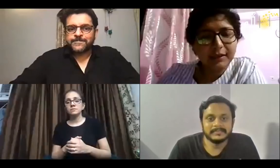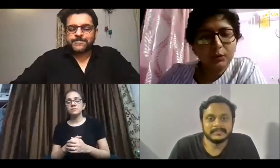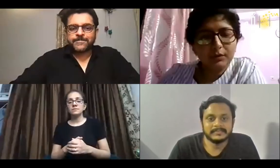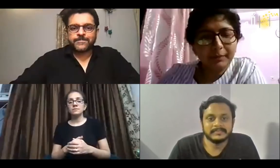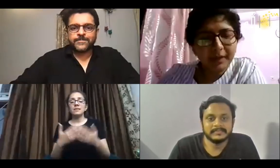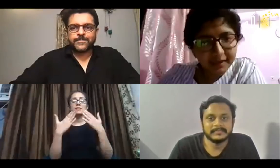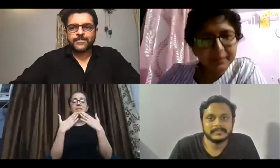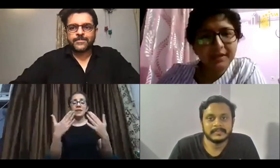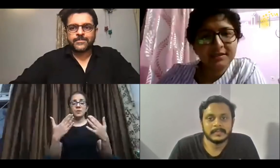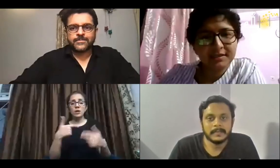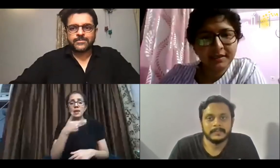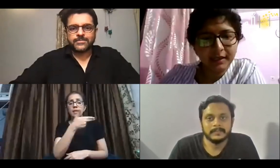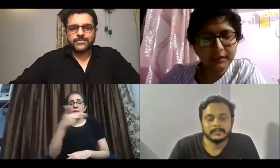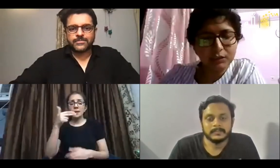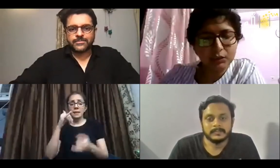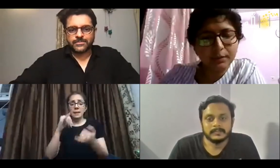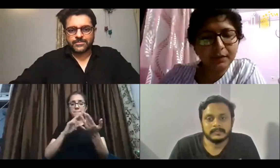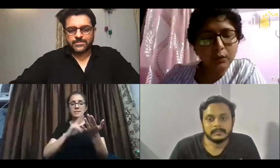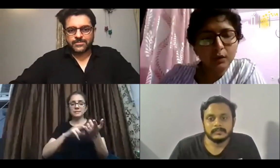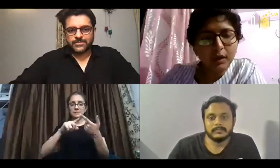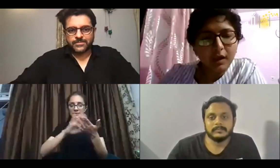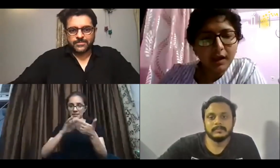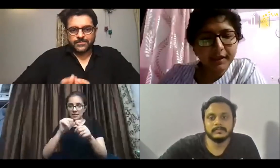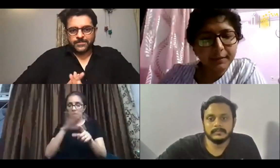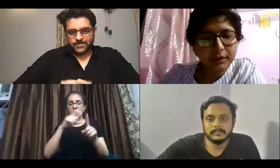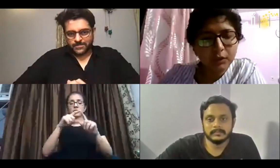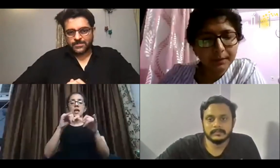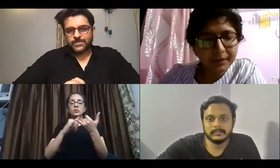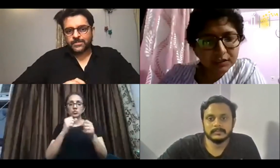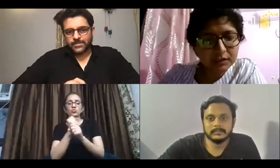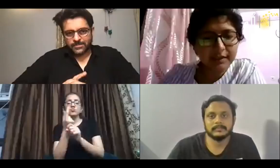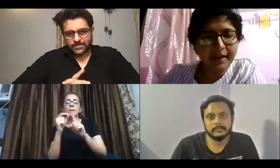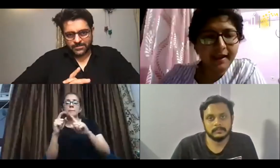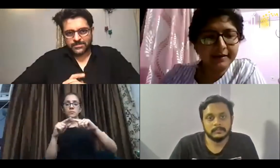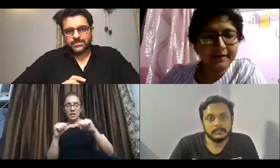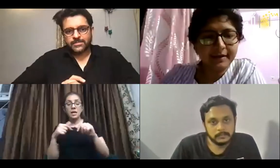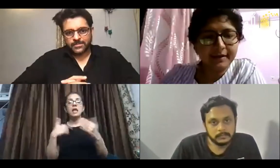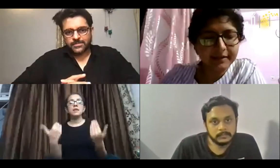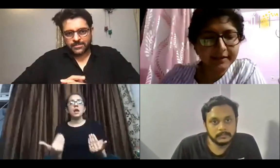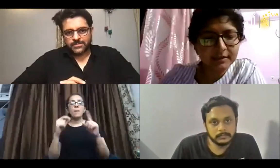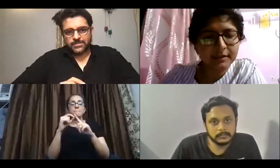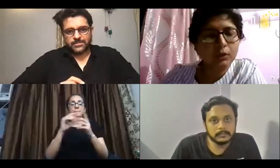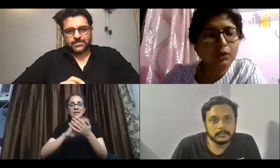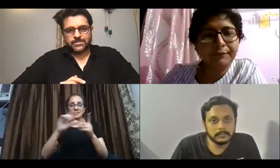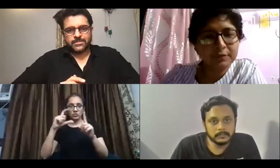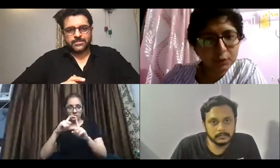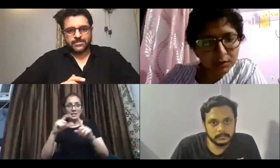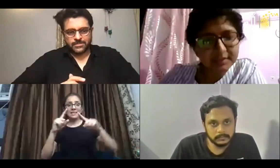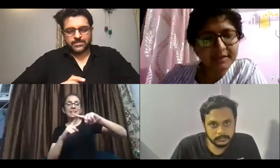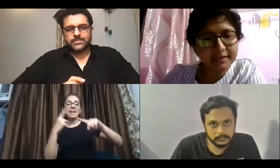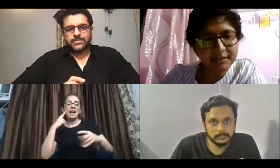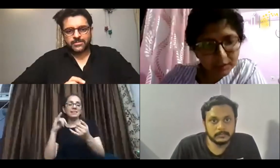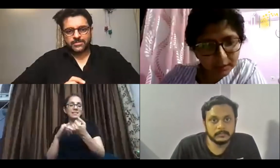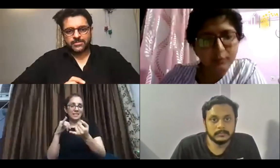Thank you. My name is Sneha Uttam. I am doing PhD at Tata Institute of